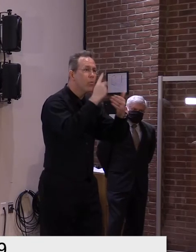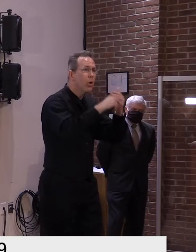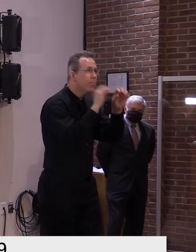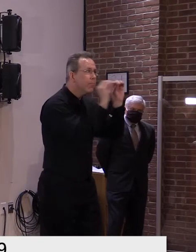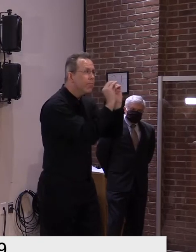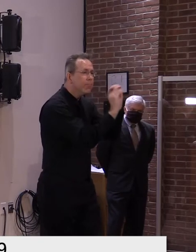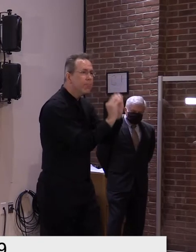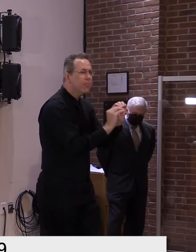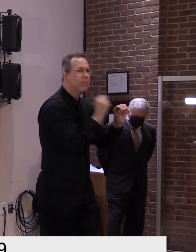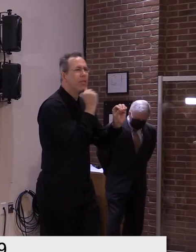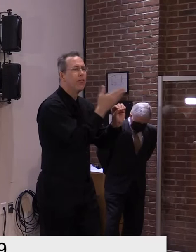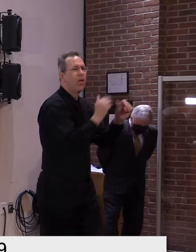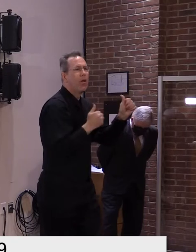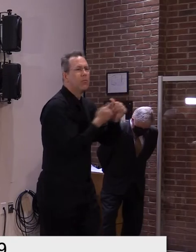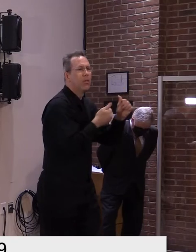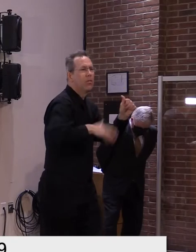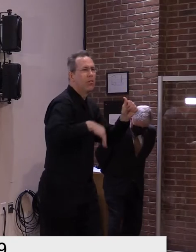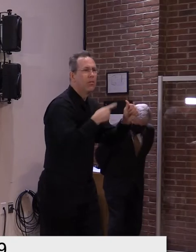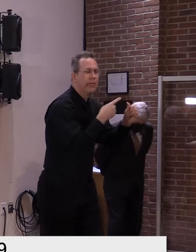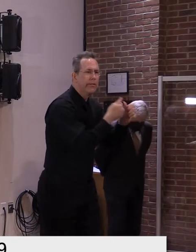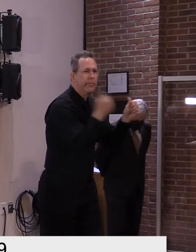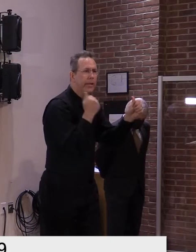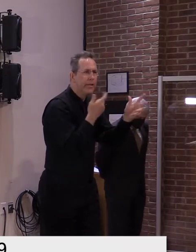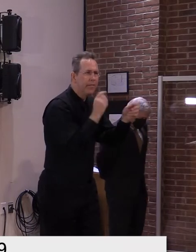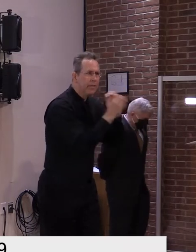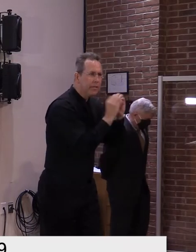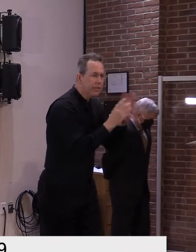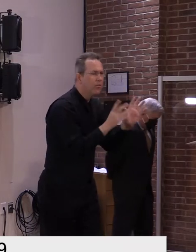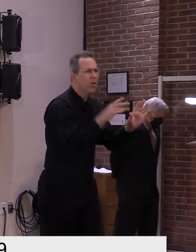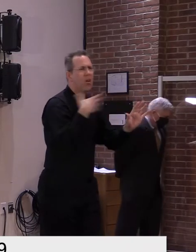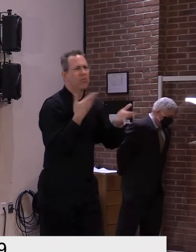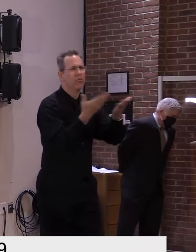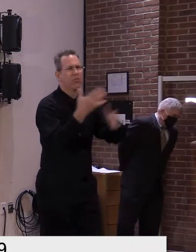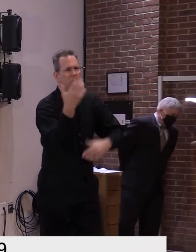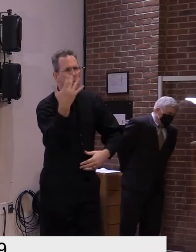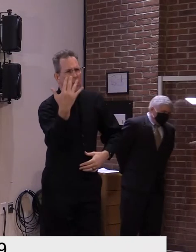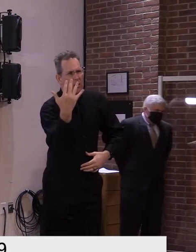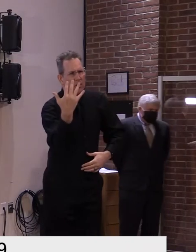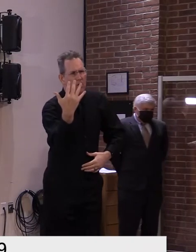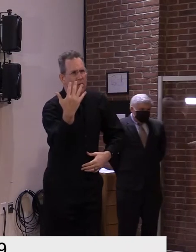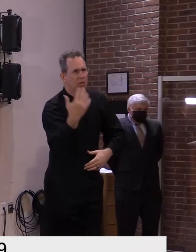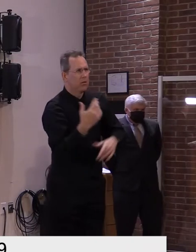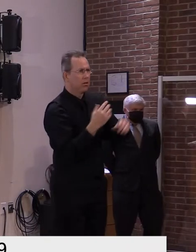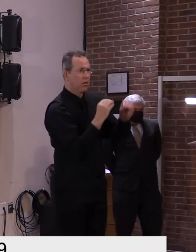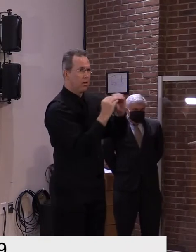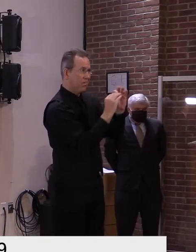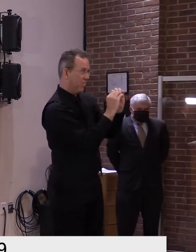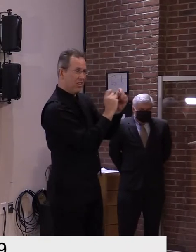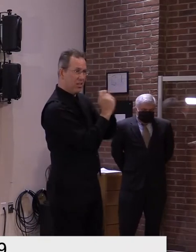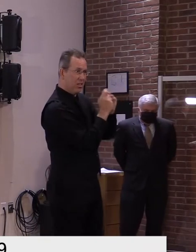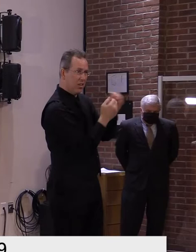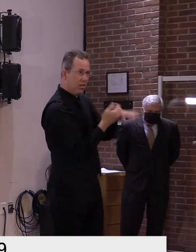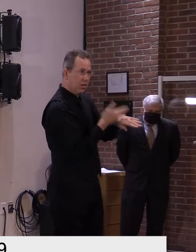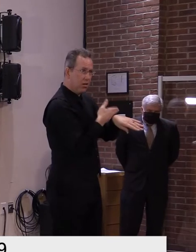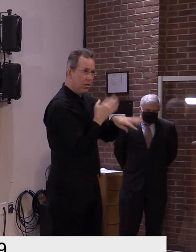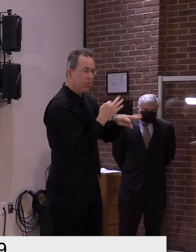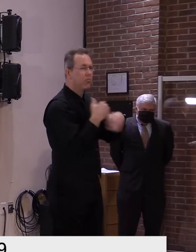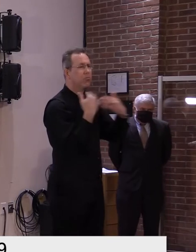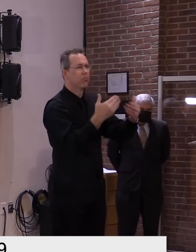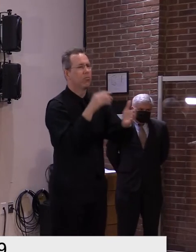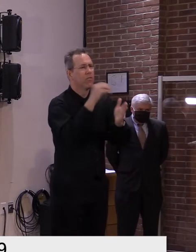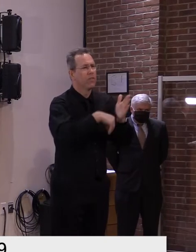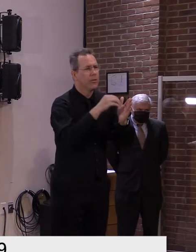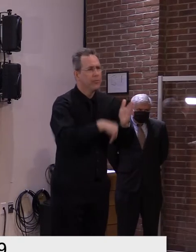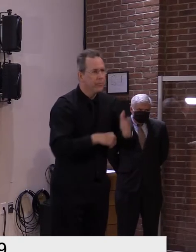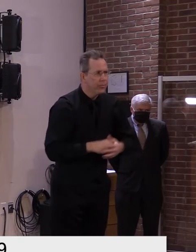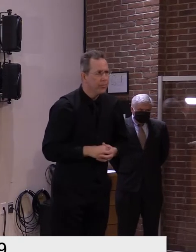legislature today, and I suspect over the course of the next few days and hopefully week, we can get a clearer answer on this. And the moment we have certainty,